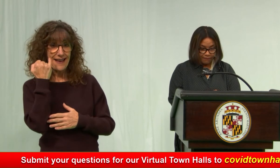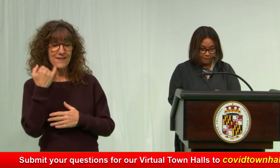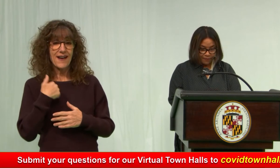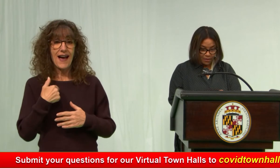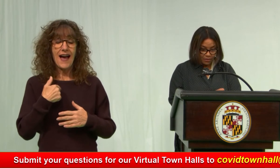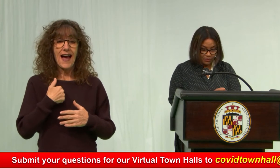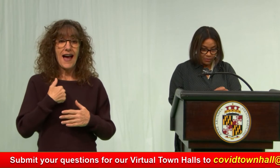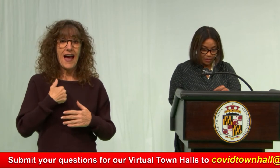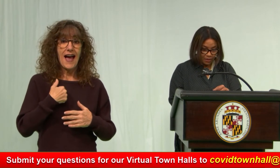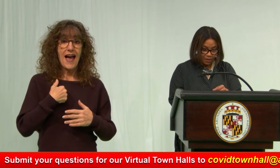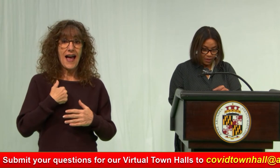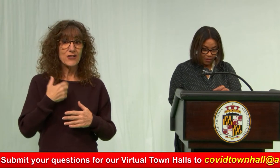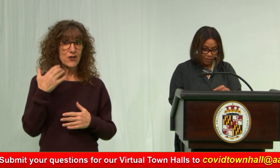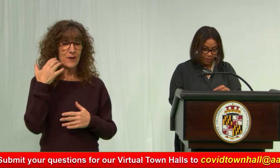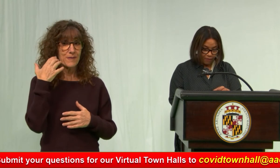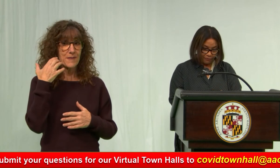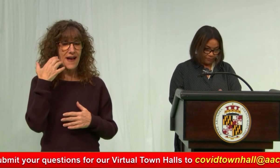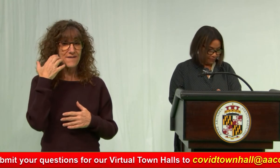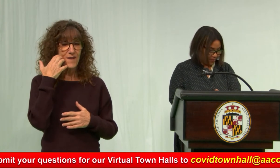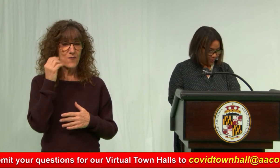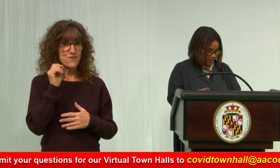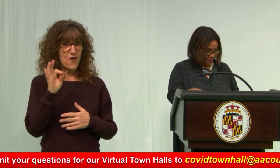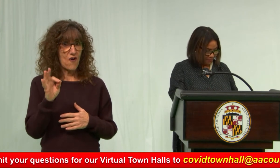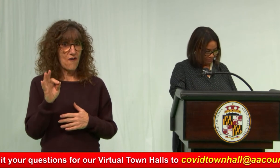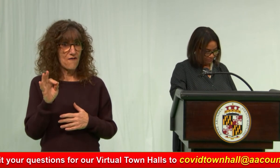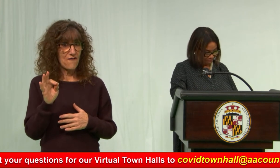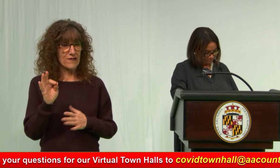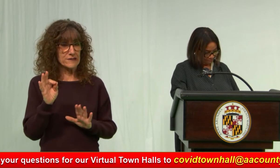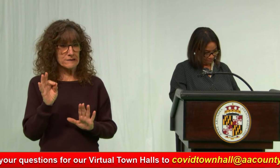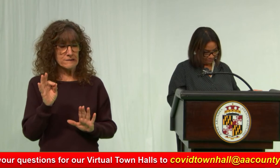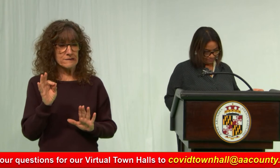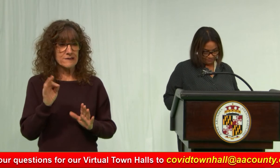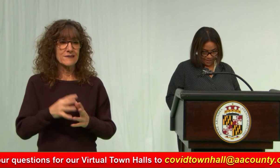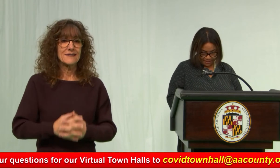turn my phone off. Okay.